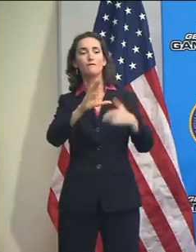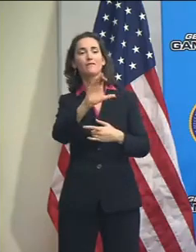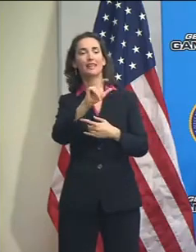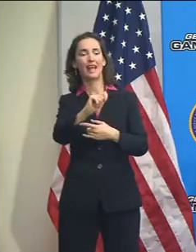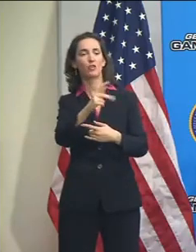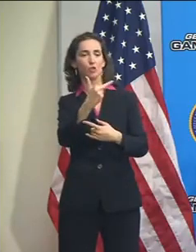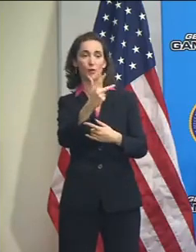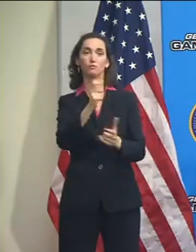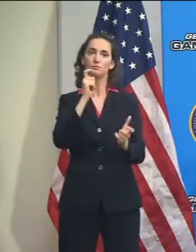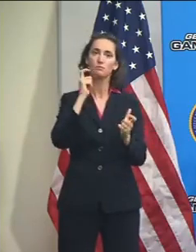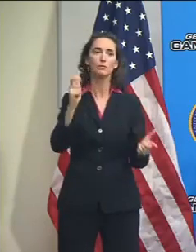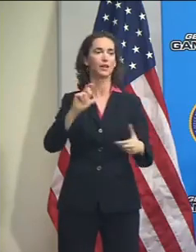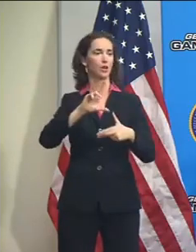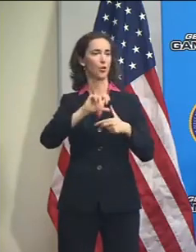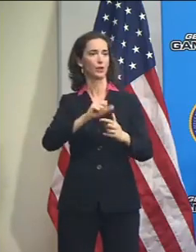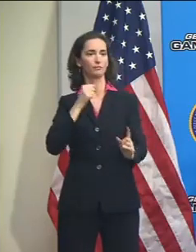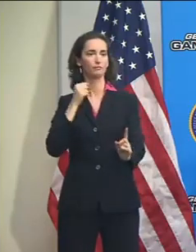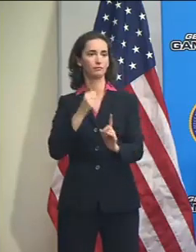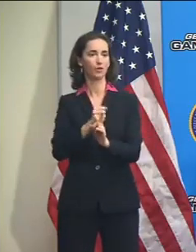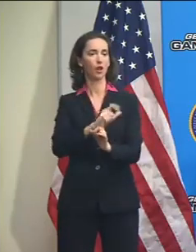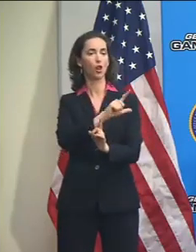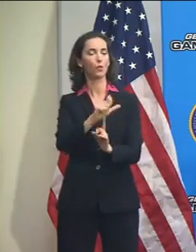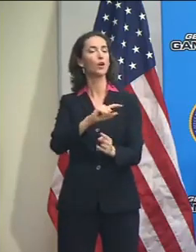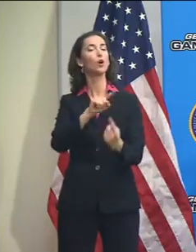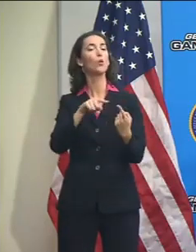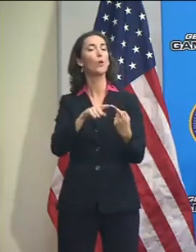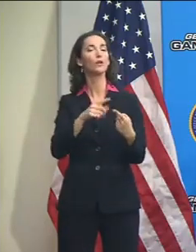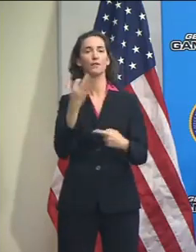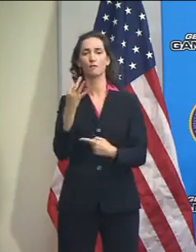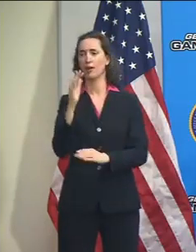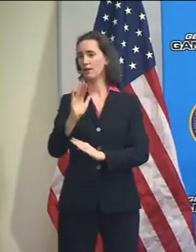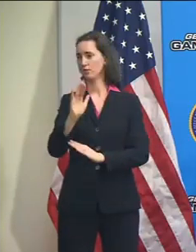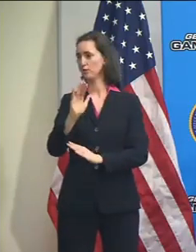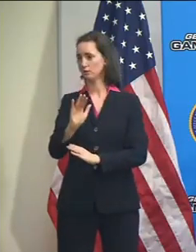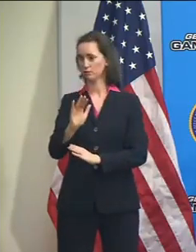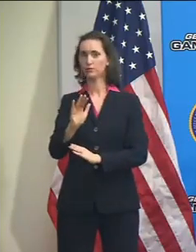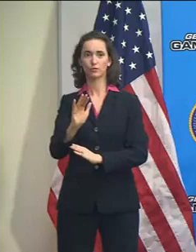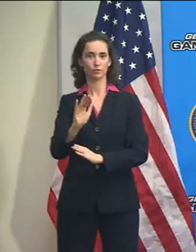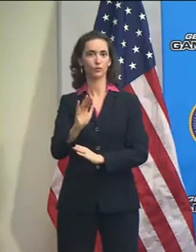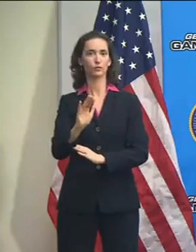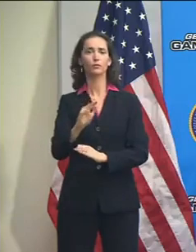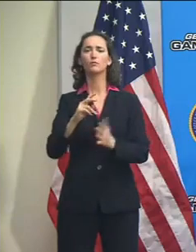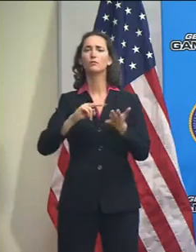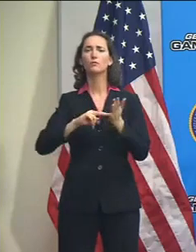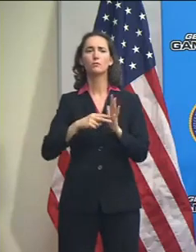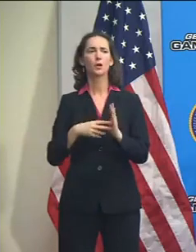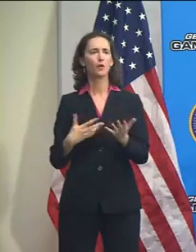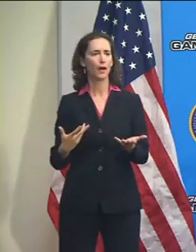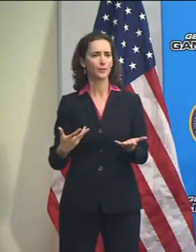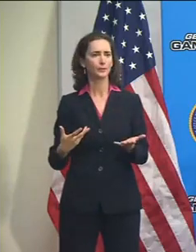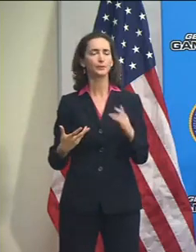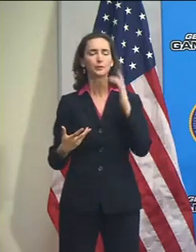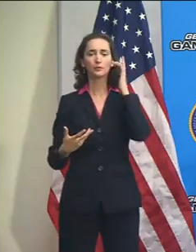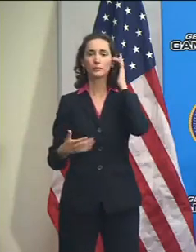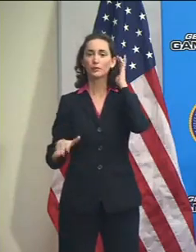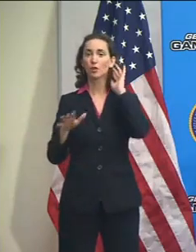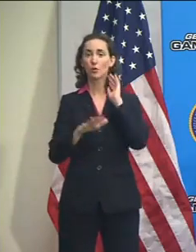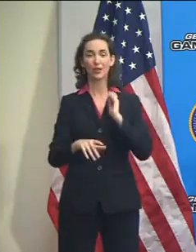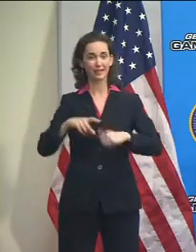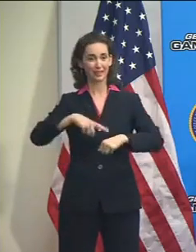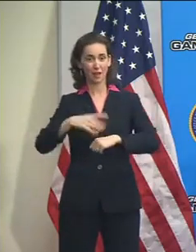major hurricane in Louisiana on Friday afternoon. That means that by Friday